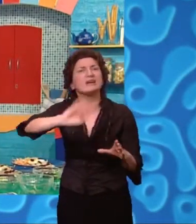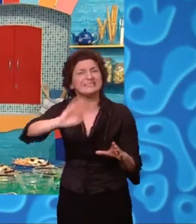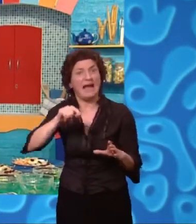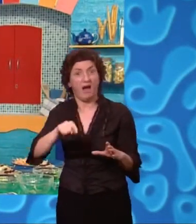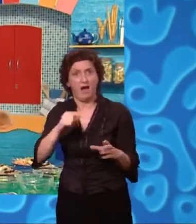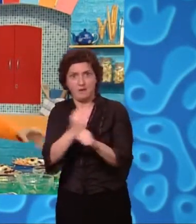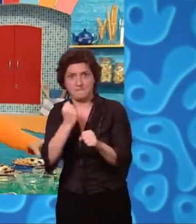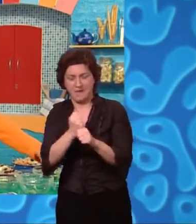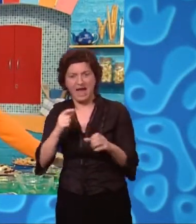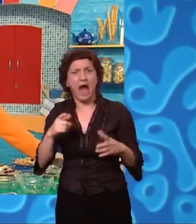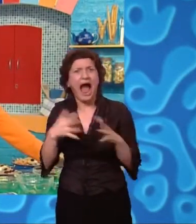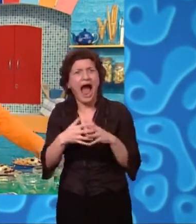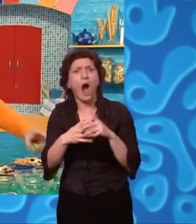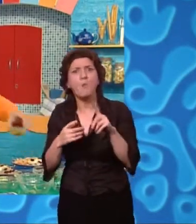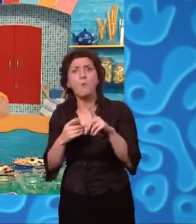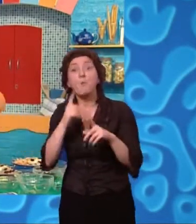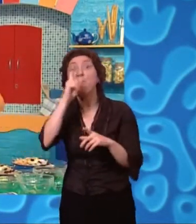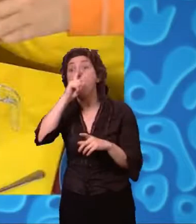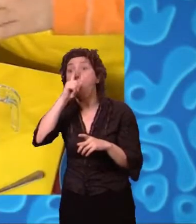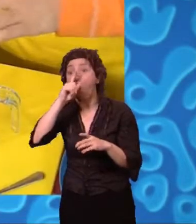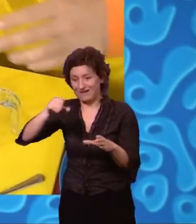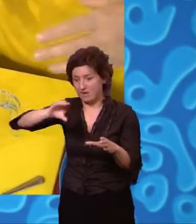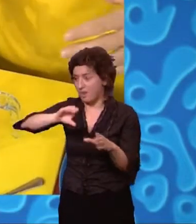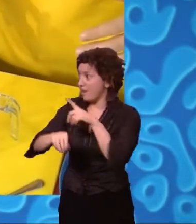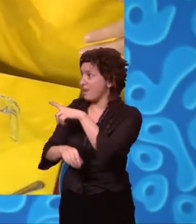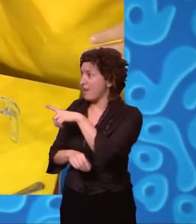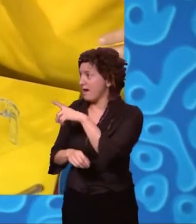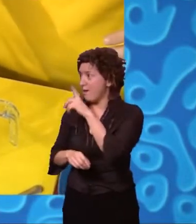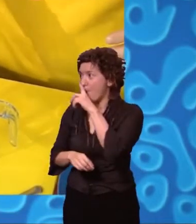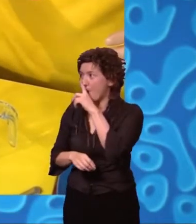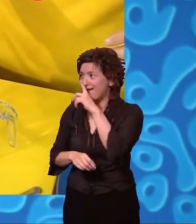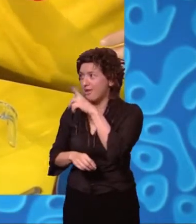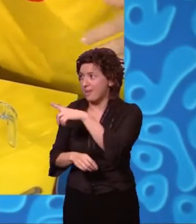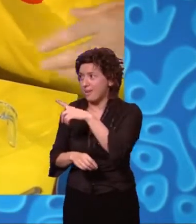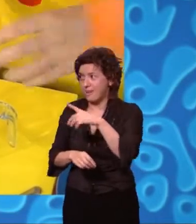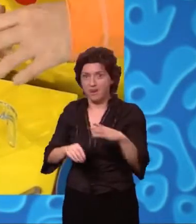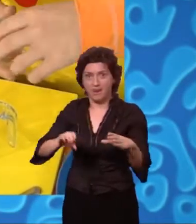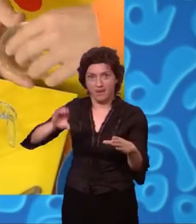make the dressing. So, I'm going to pour the oil,